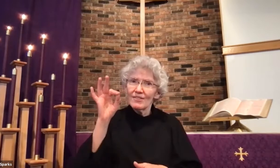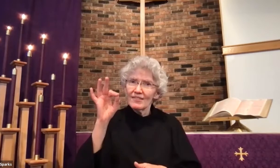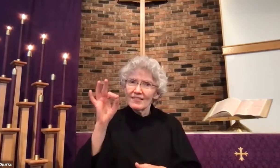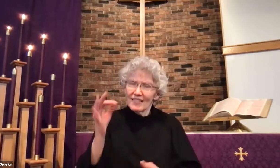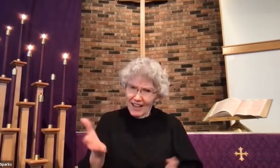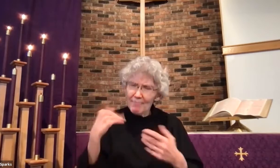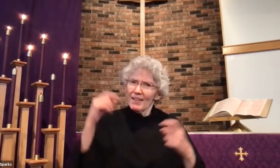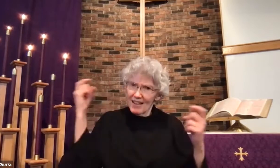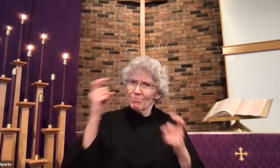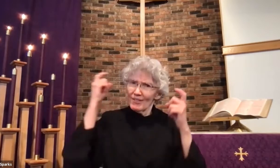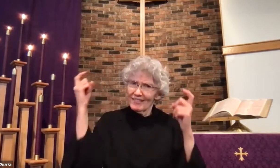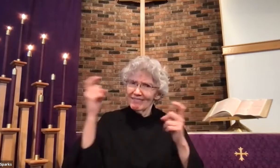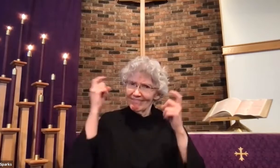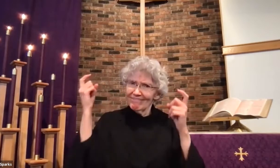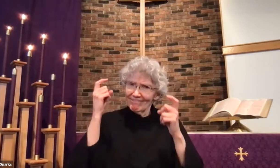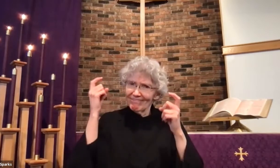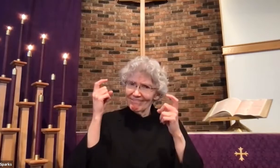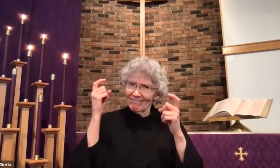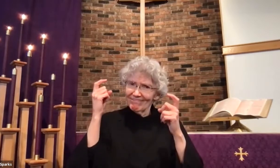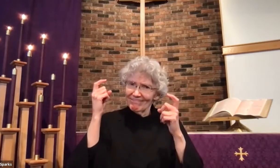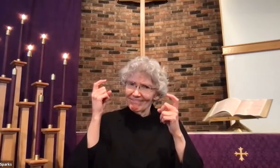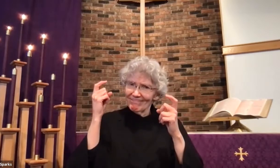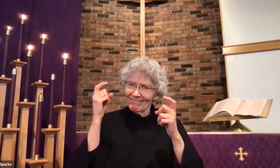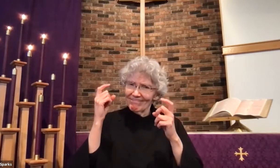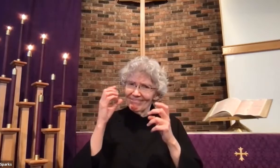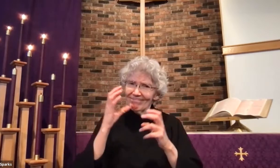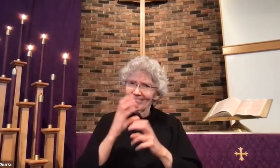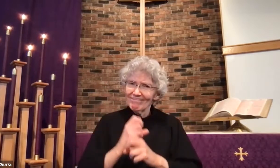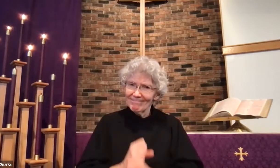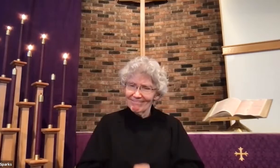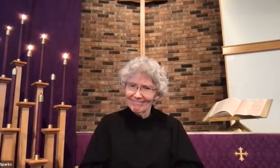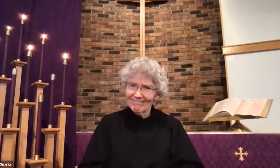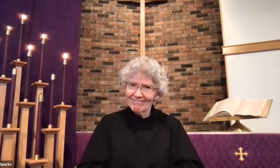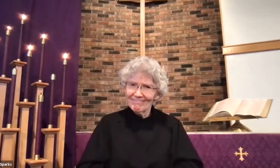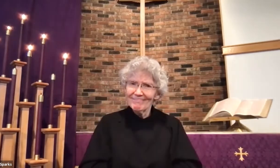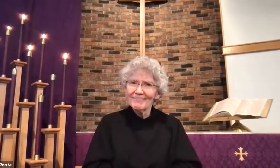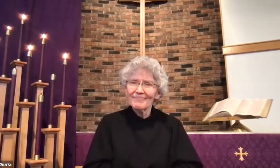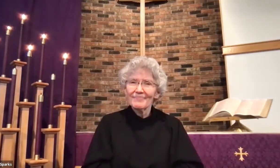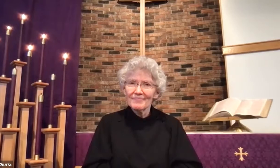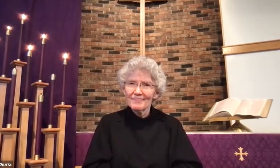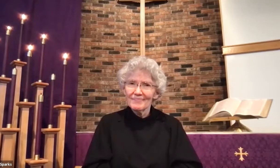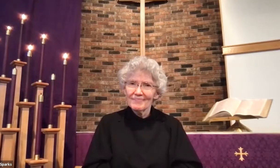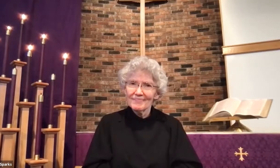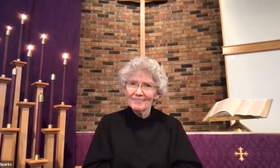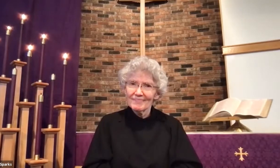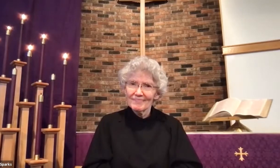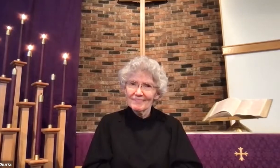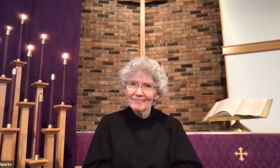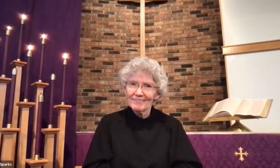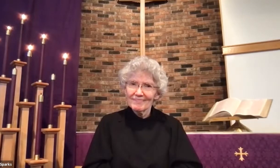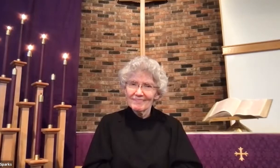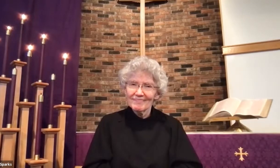alive. He was lost, but now is found. Here ends the gospel